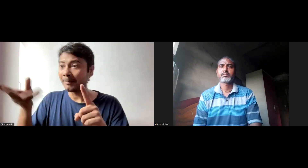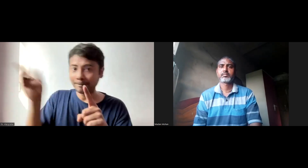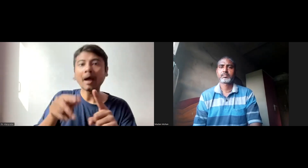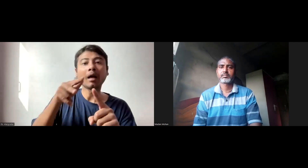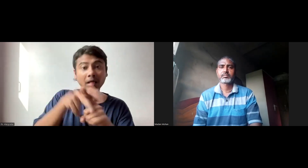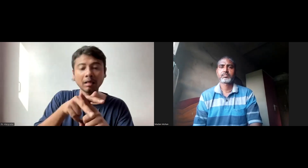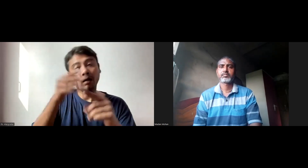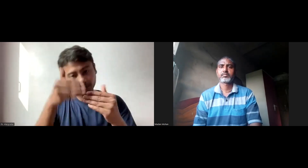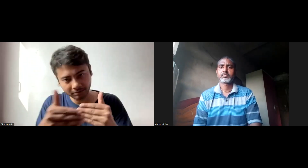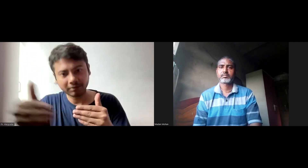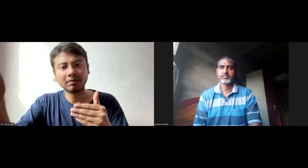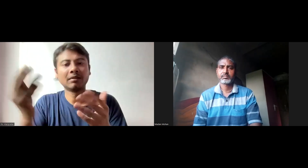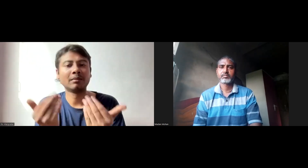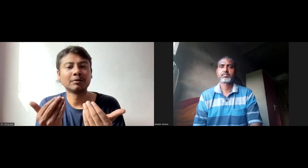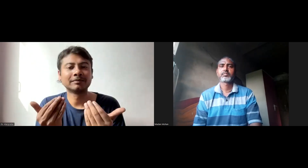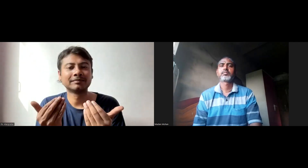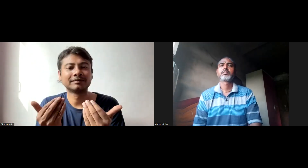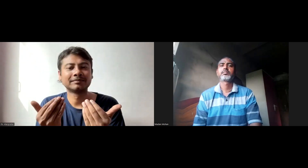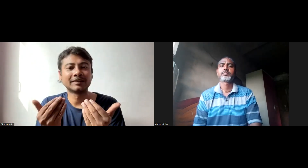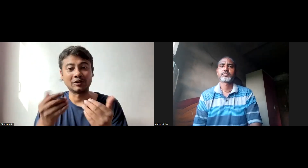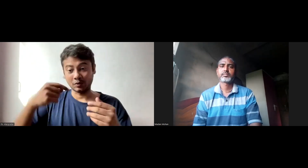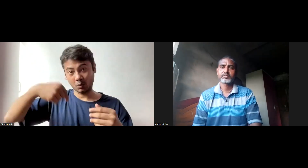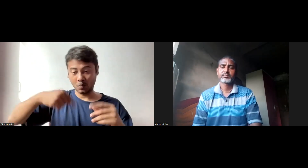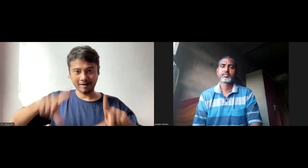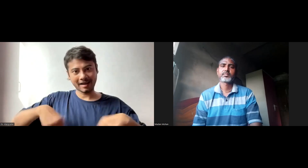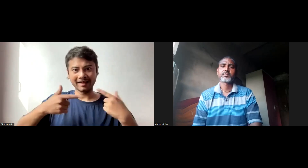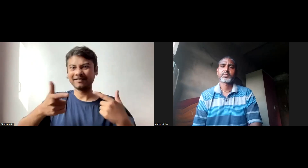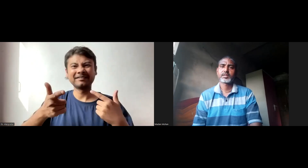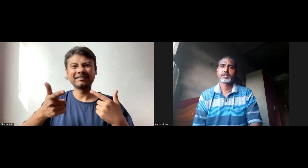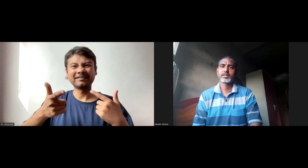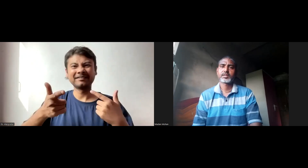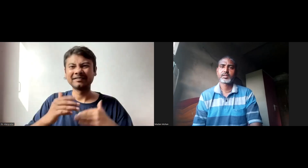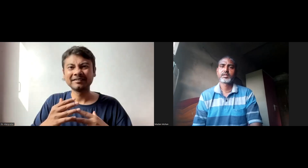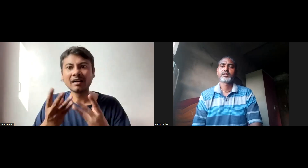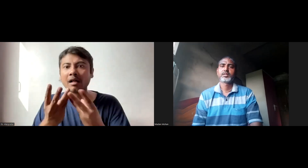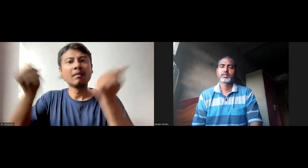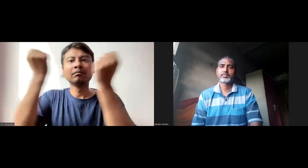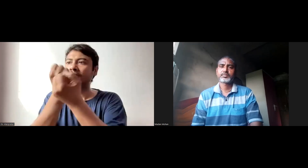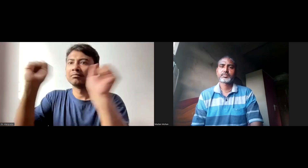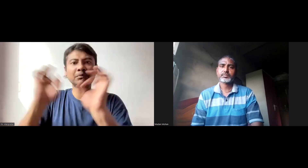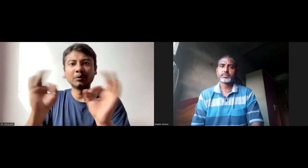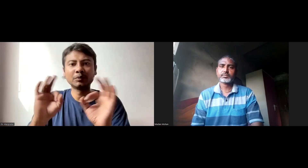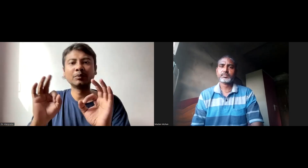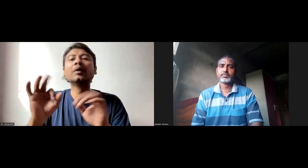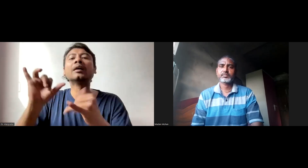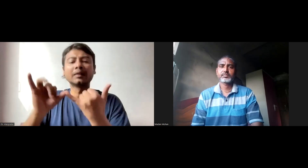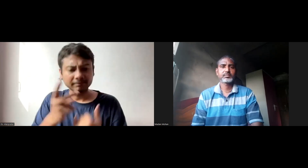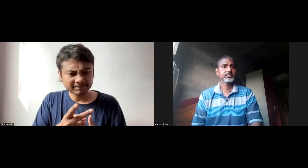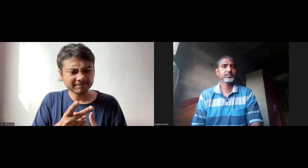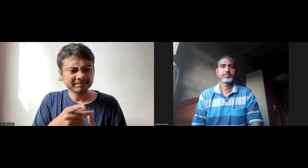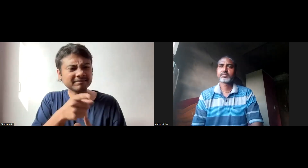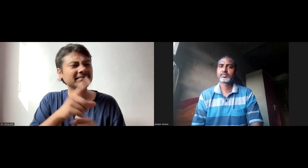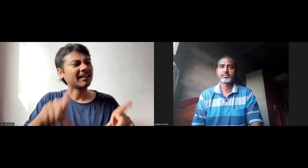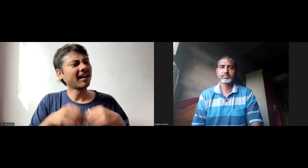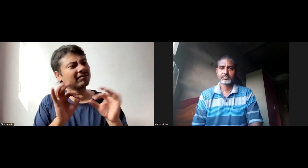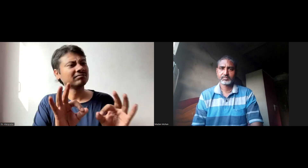purify yourself in this birth, then Krishna gives another chance. He gives you again a human body, and again,